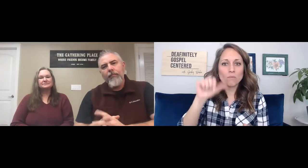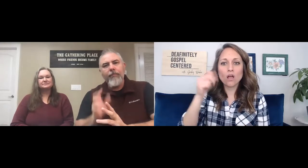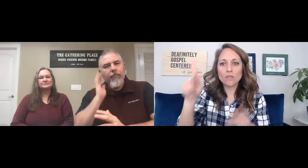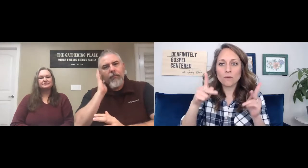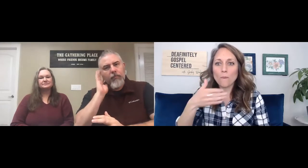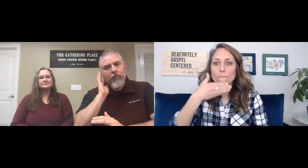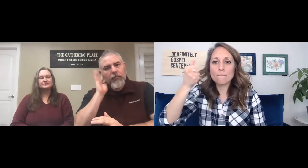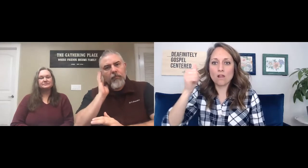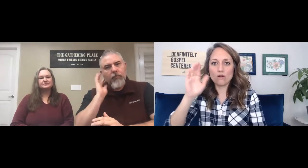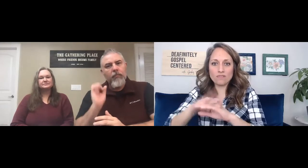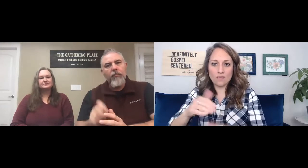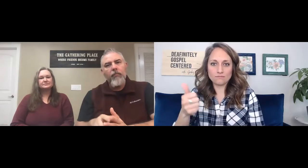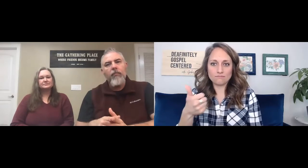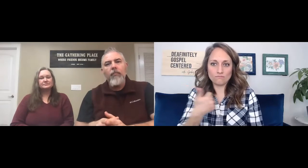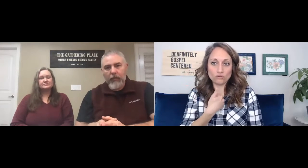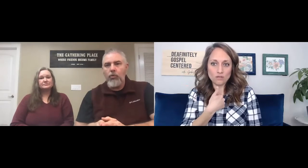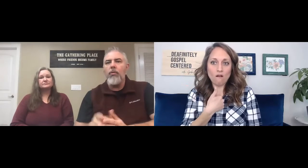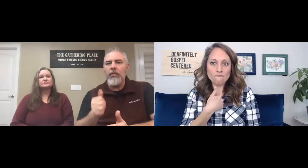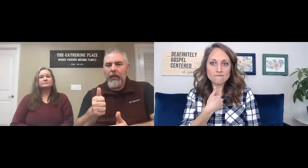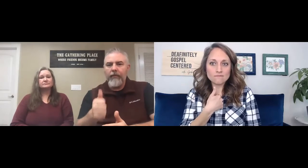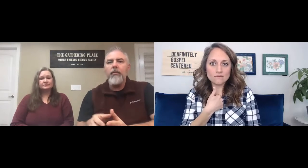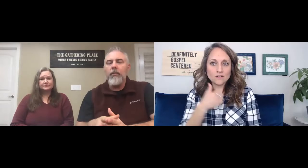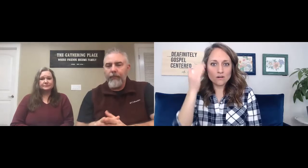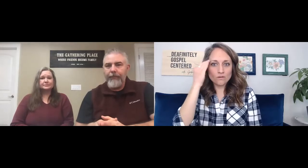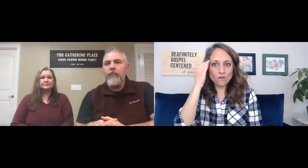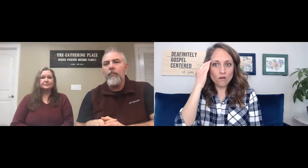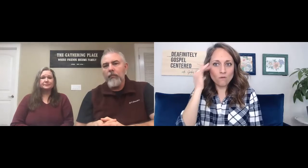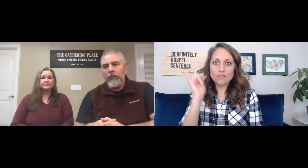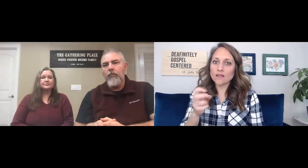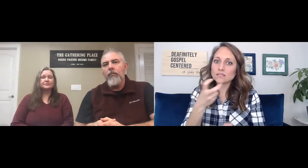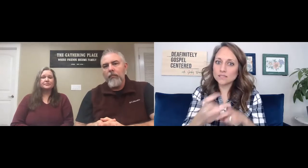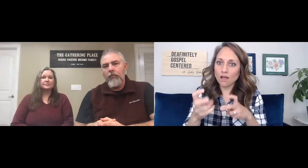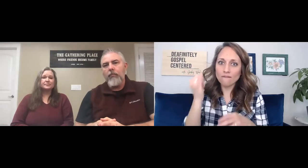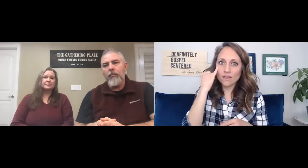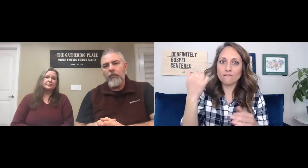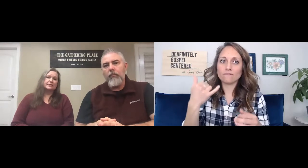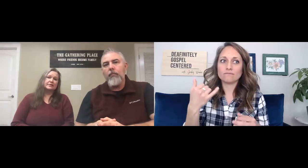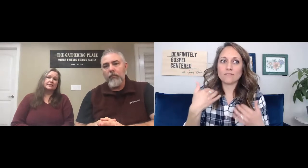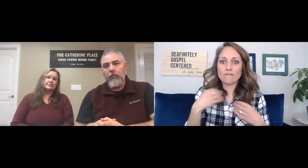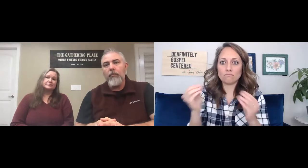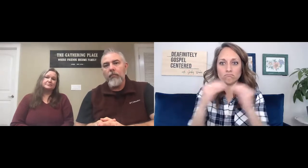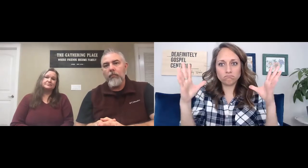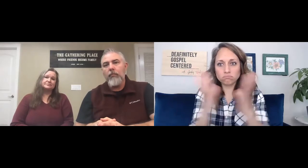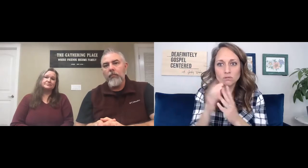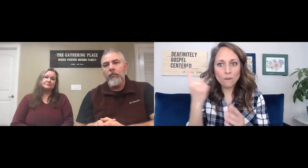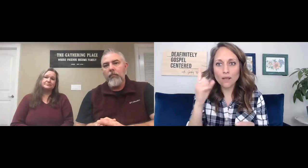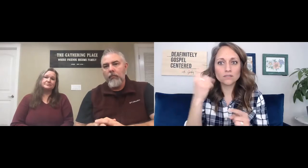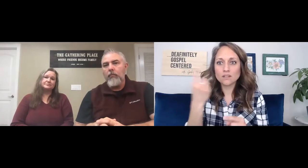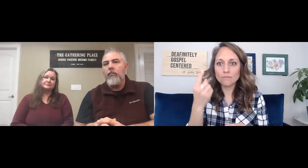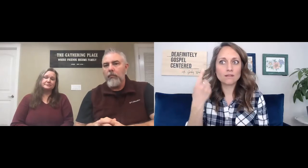scripture that says, think of other people better than yourself? Yeah, it's tough if you blow up about